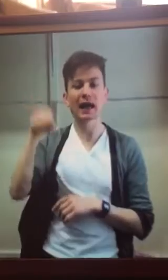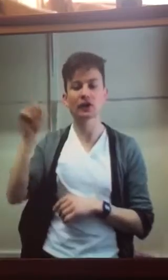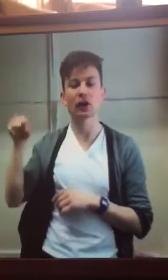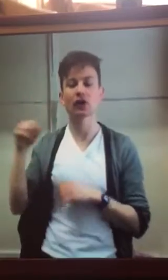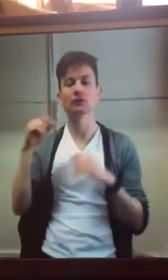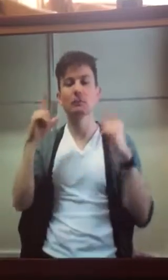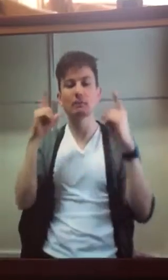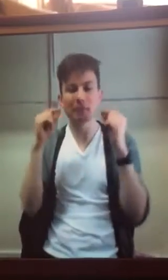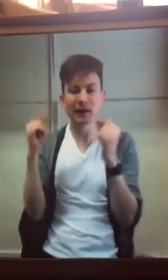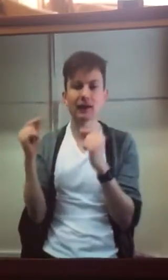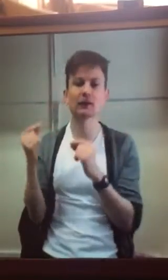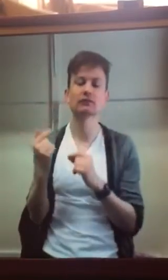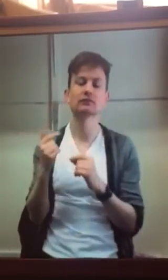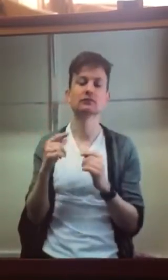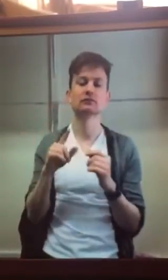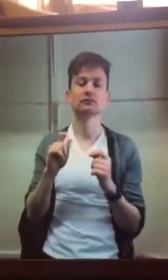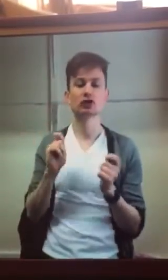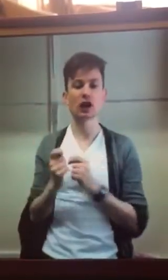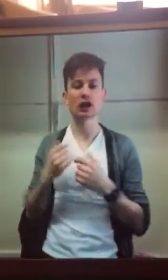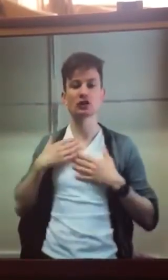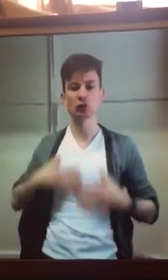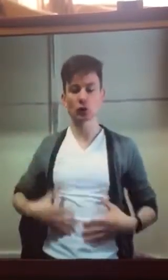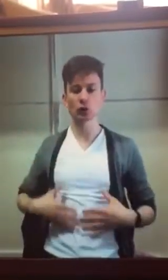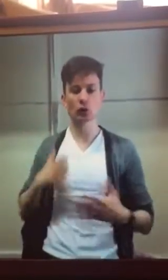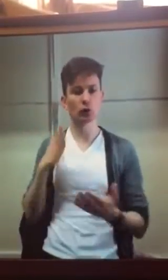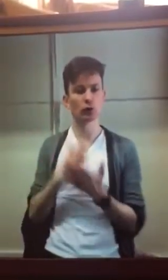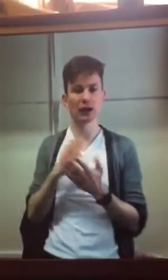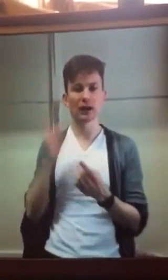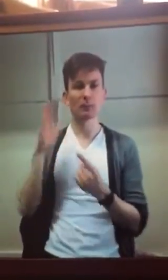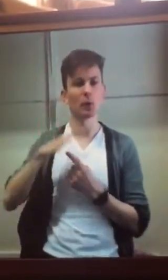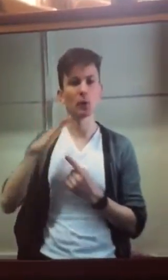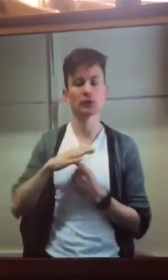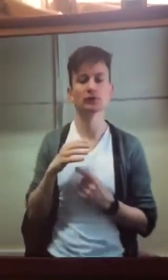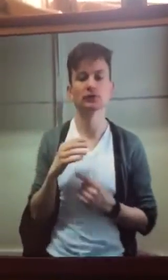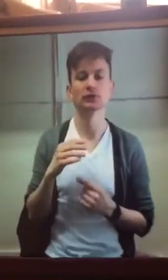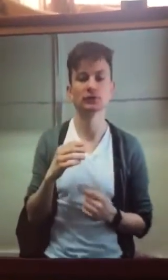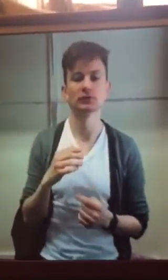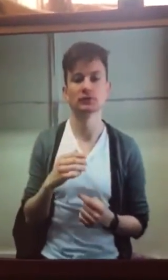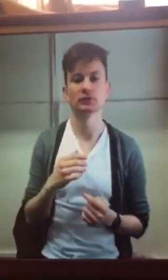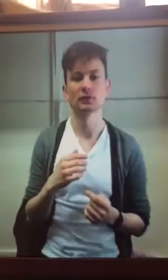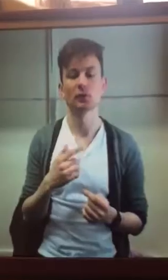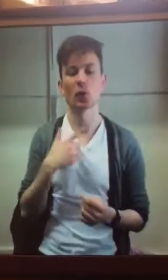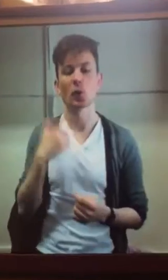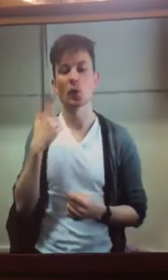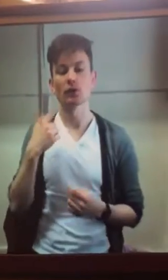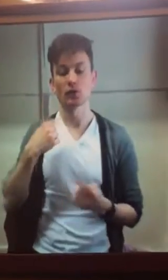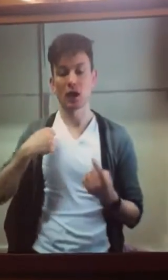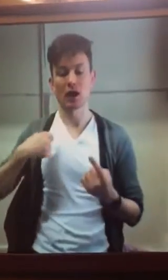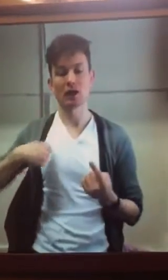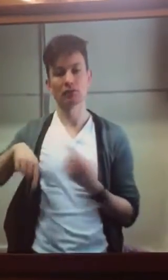So the visual clues, like I said earlier, are head nods, blinking, torso changes.